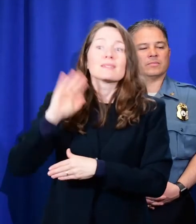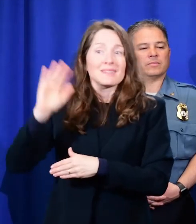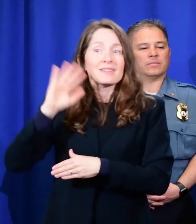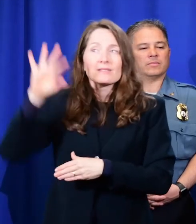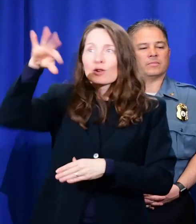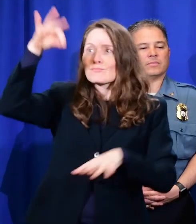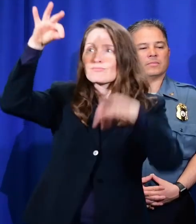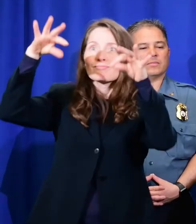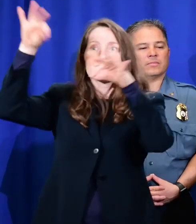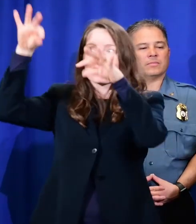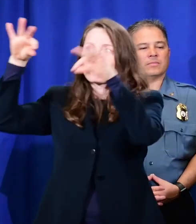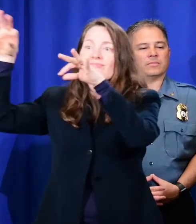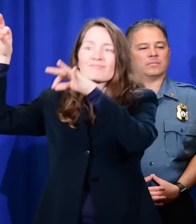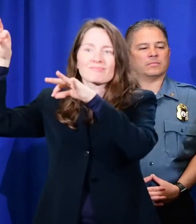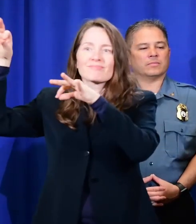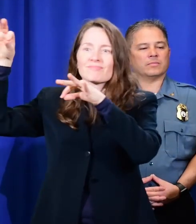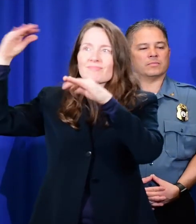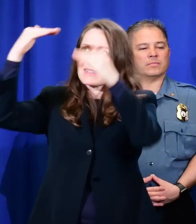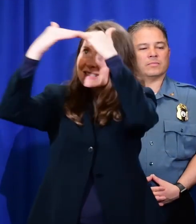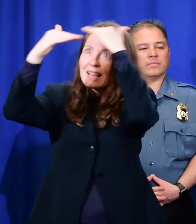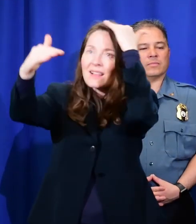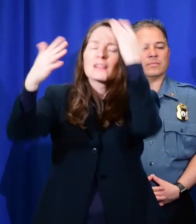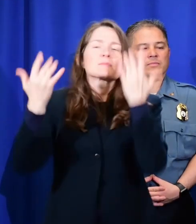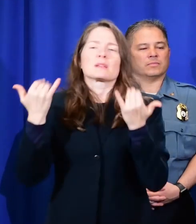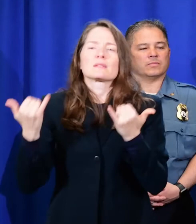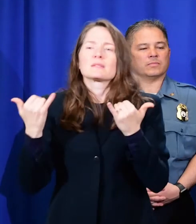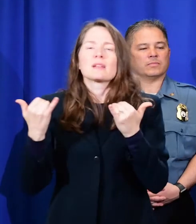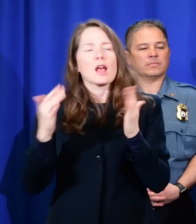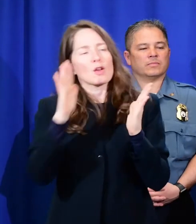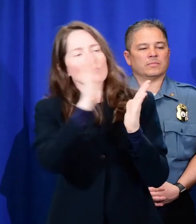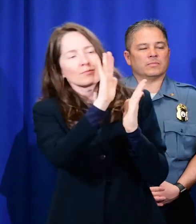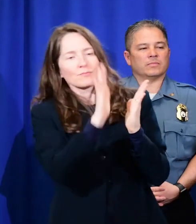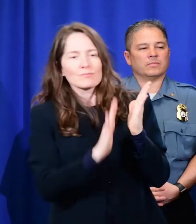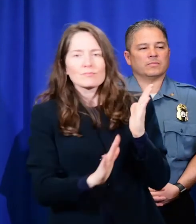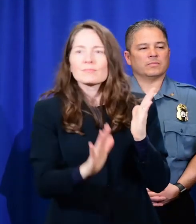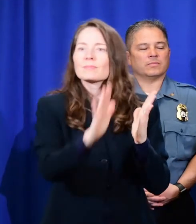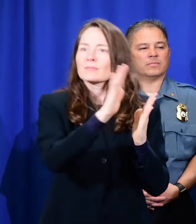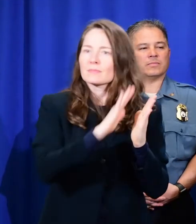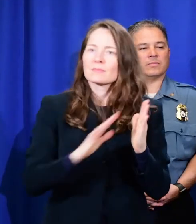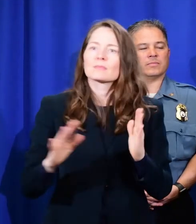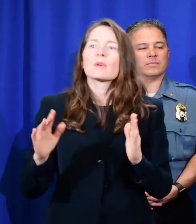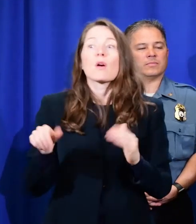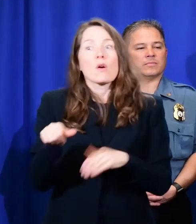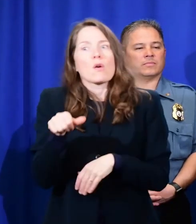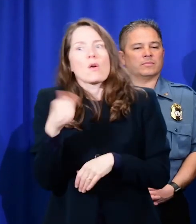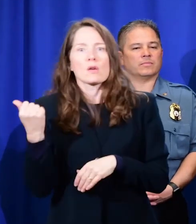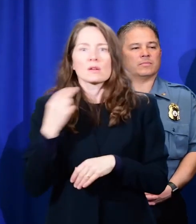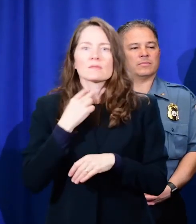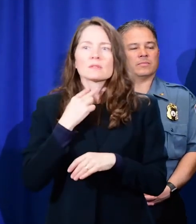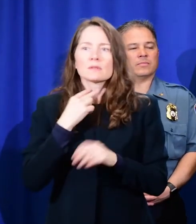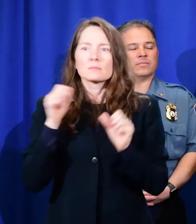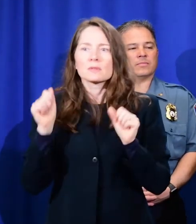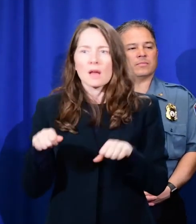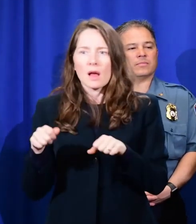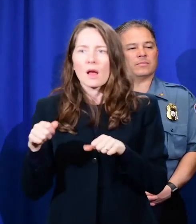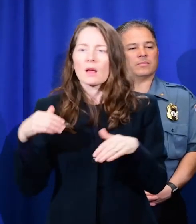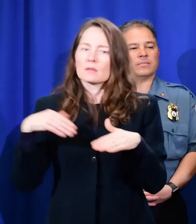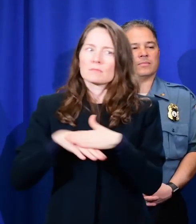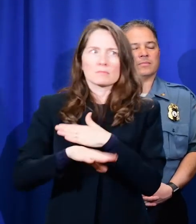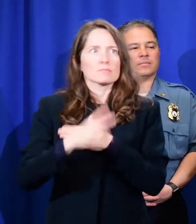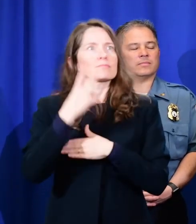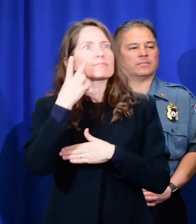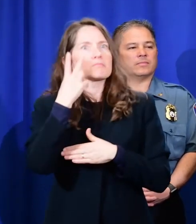hangs on one of the walls in the new center, where people can come in and victims can see and observe